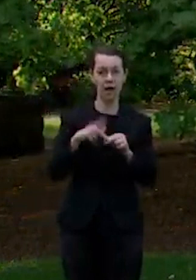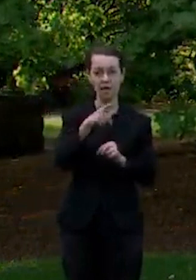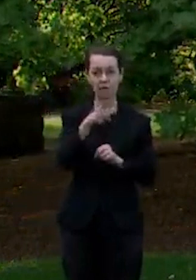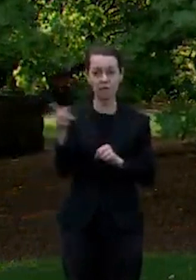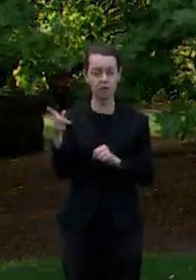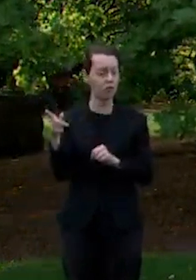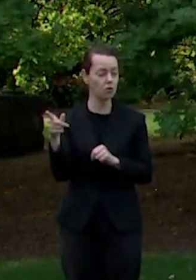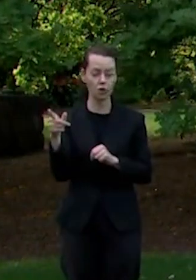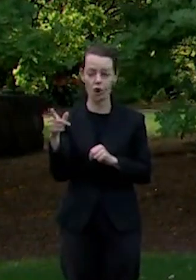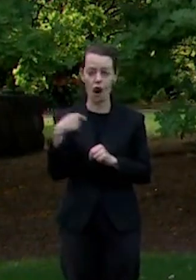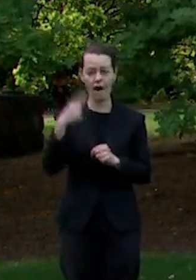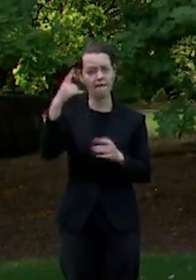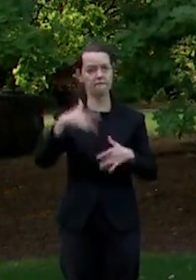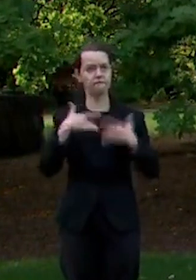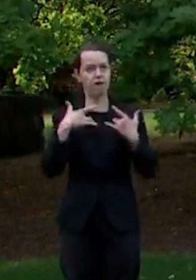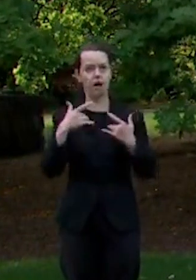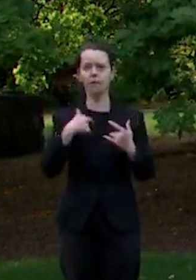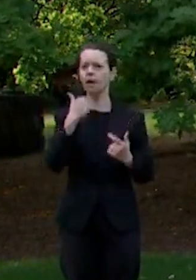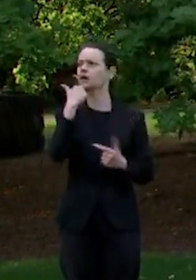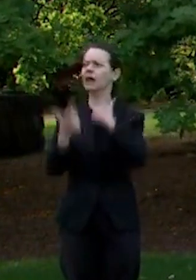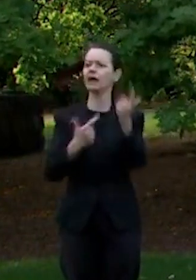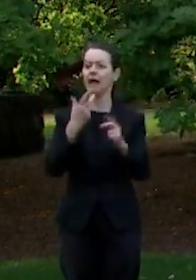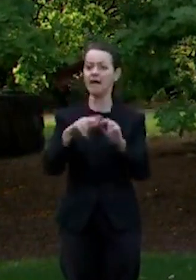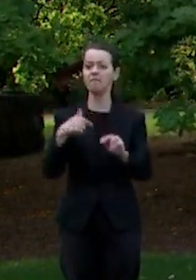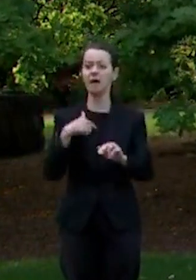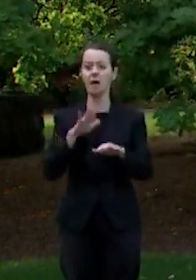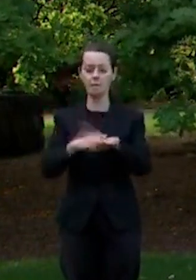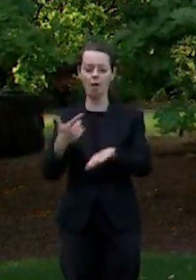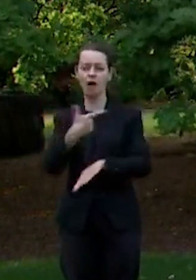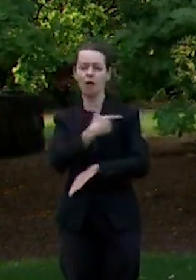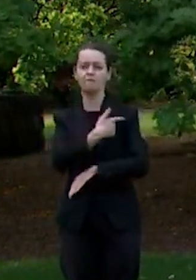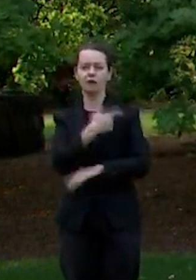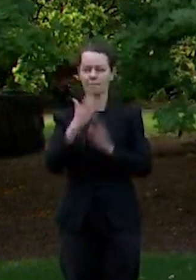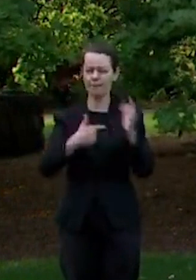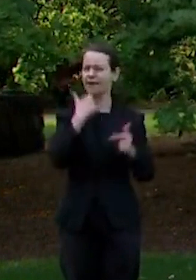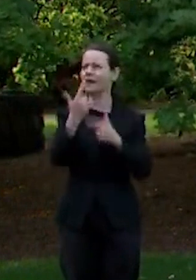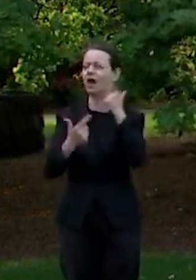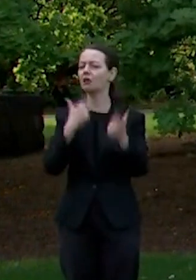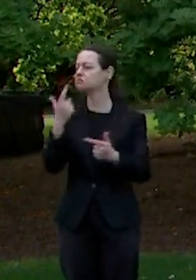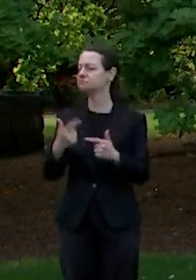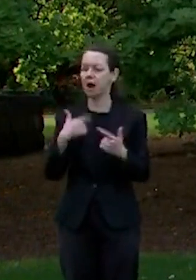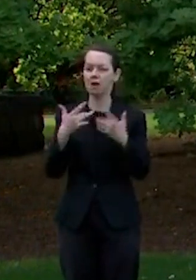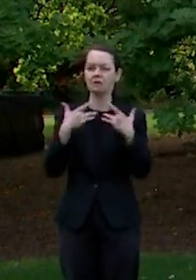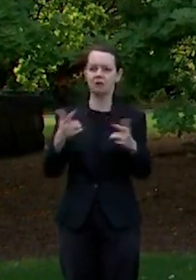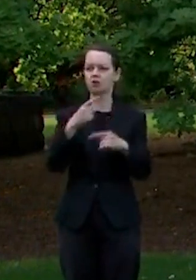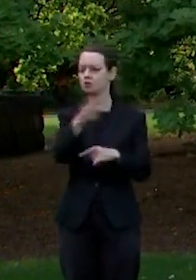would hate to think, I would be devastated to think that I was part of a transmission chain that led to somebody